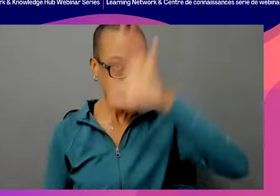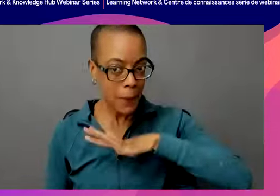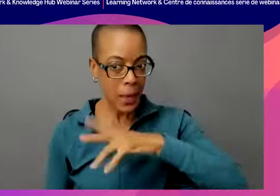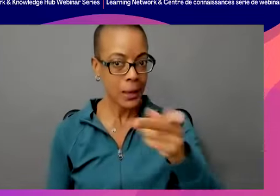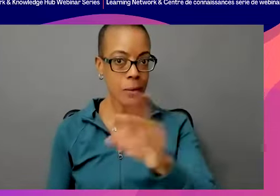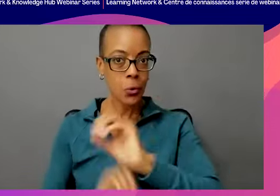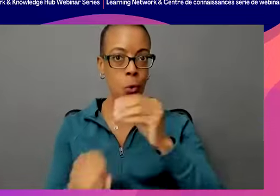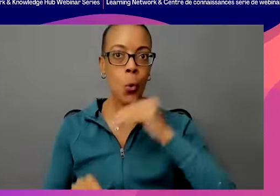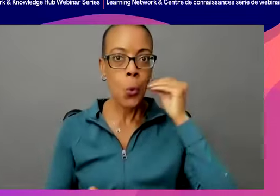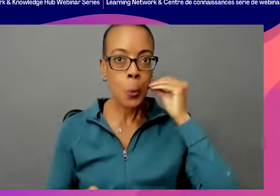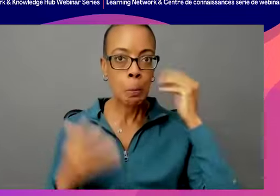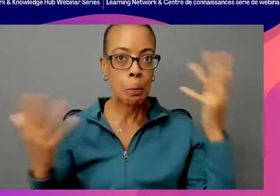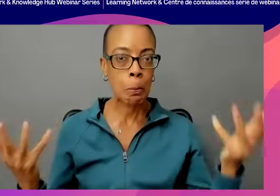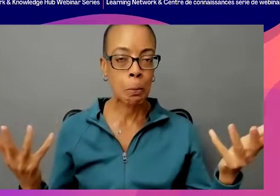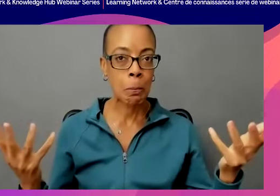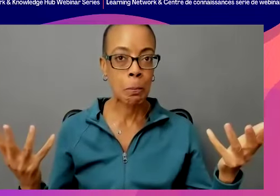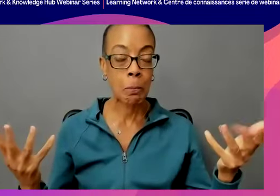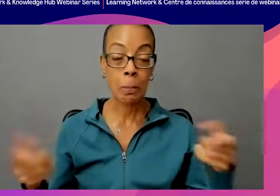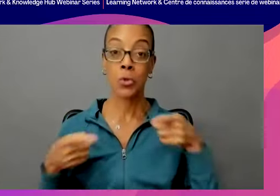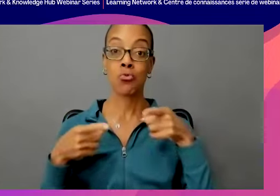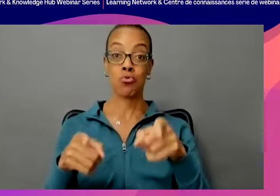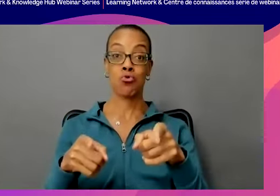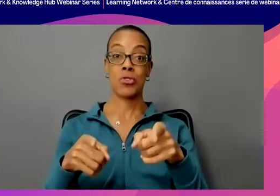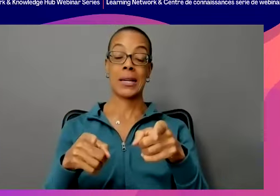of overdose